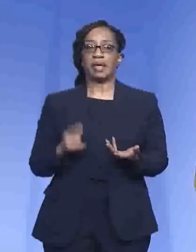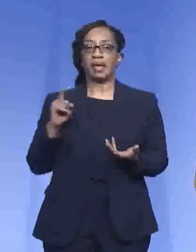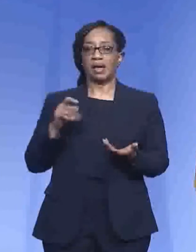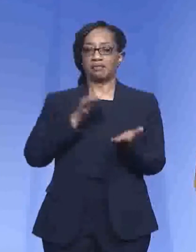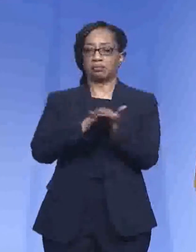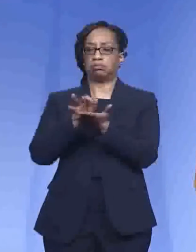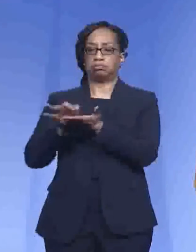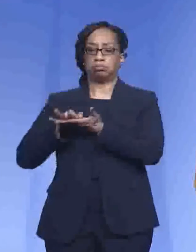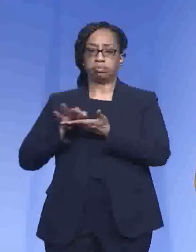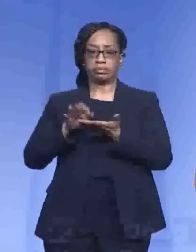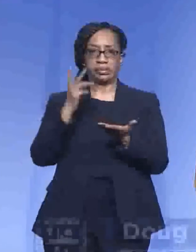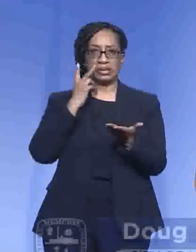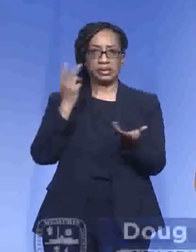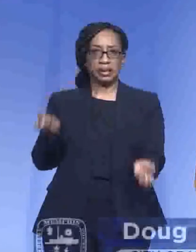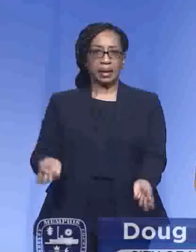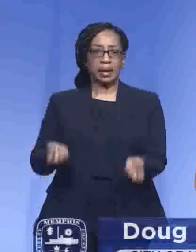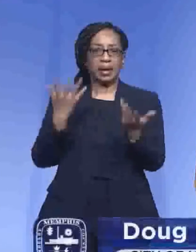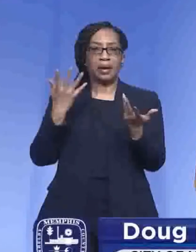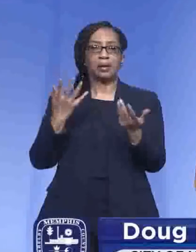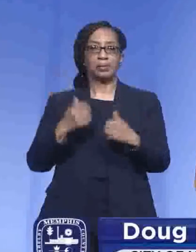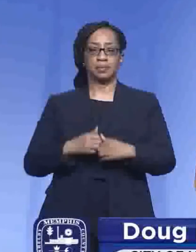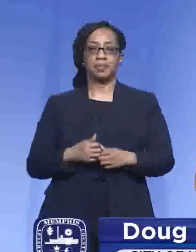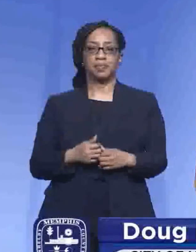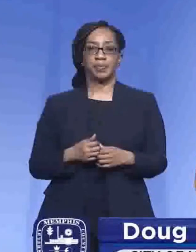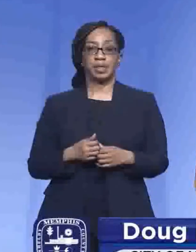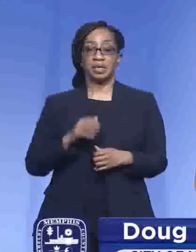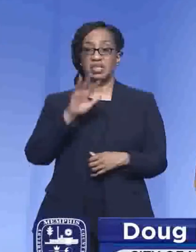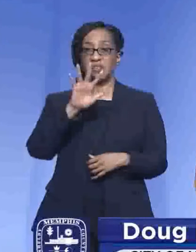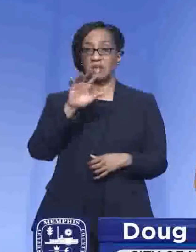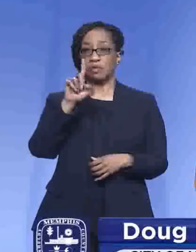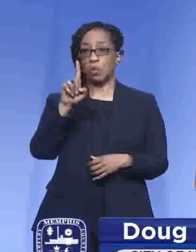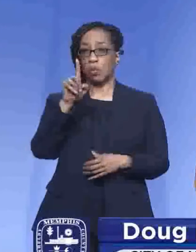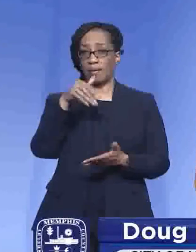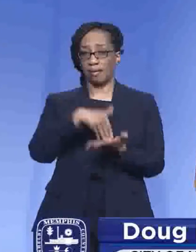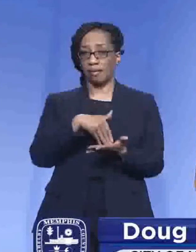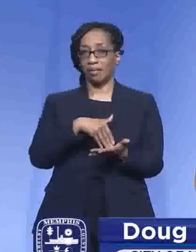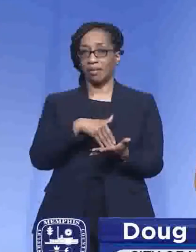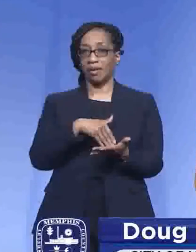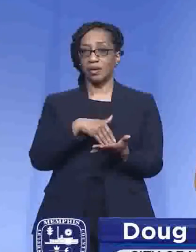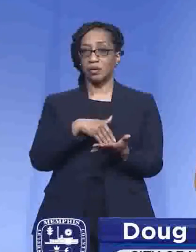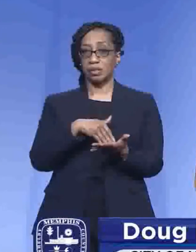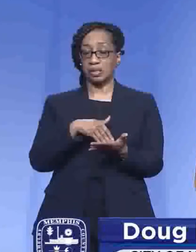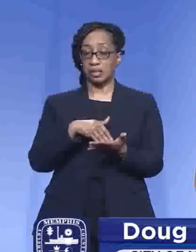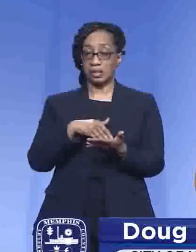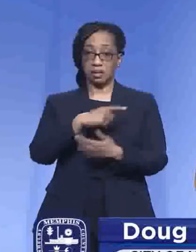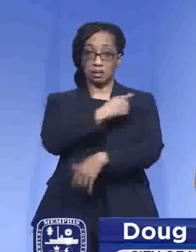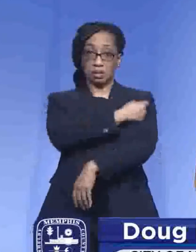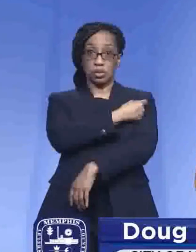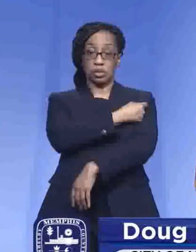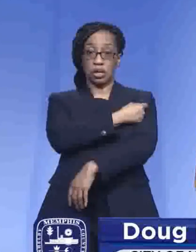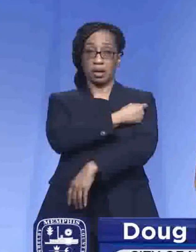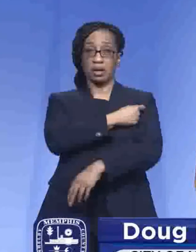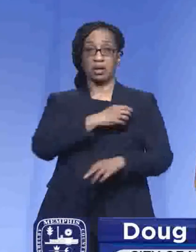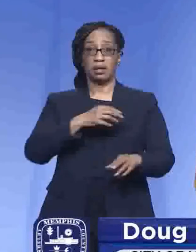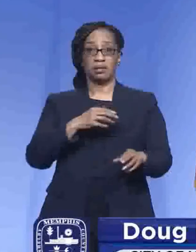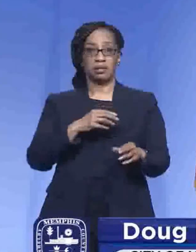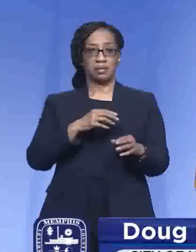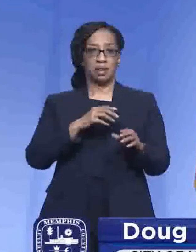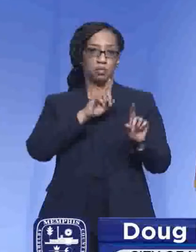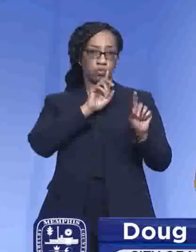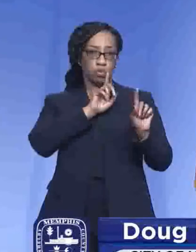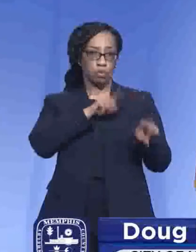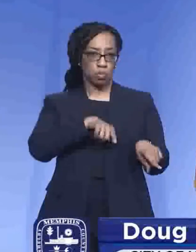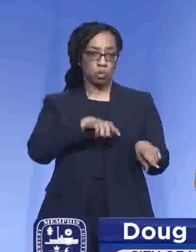inventory specifically. The 51,000, as you know, was what was reported at the beginning of the